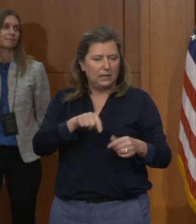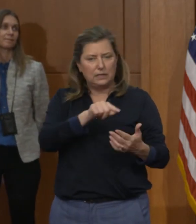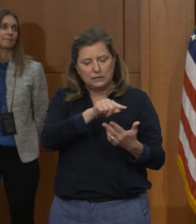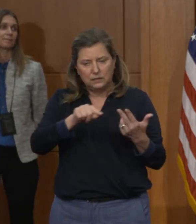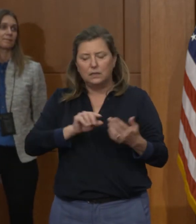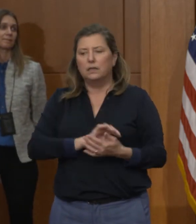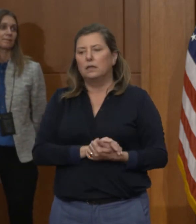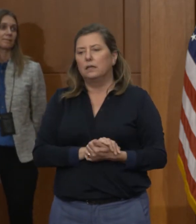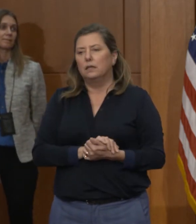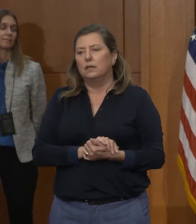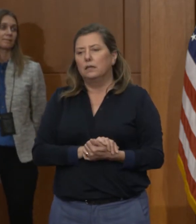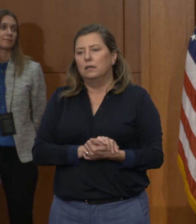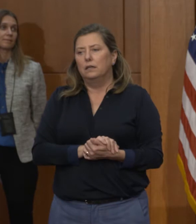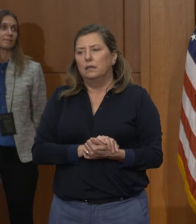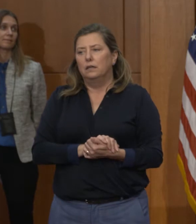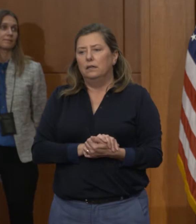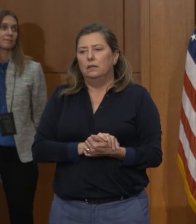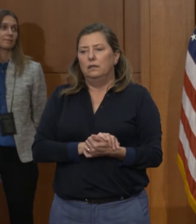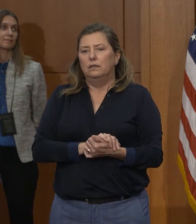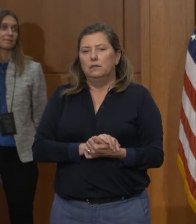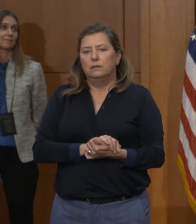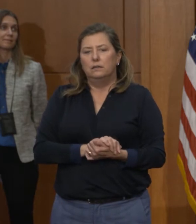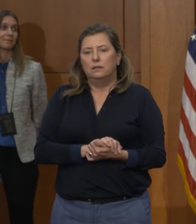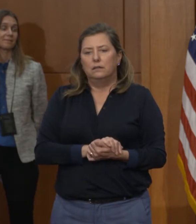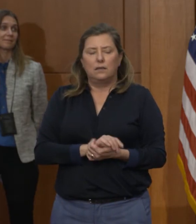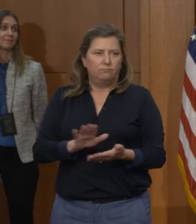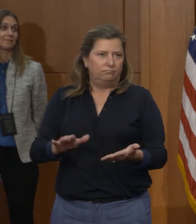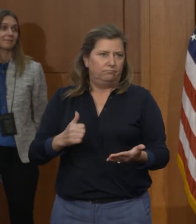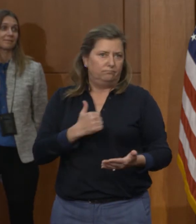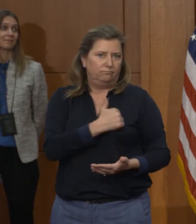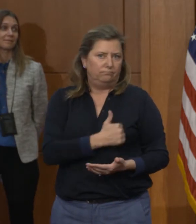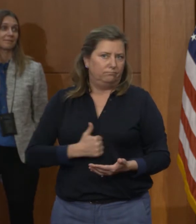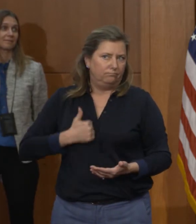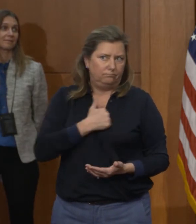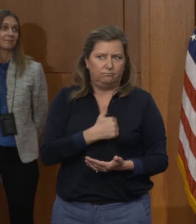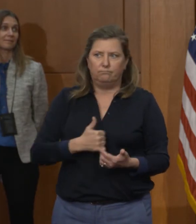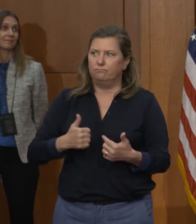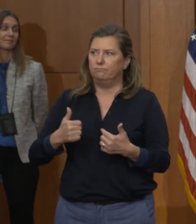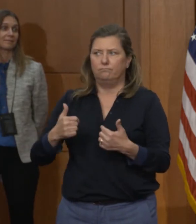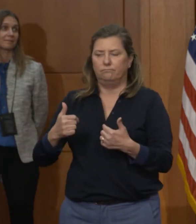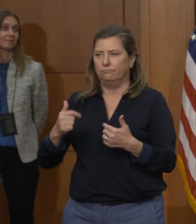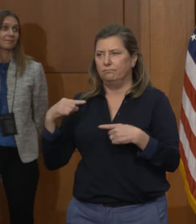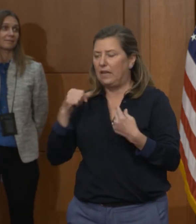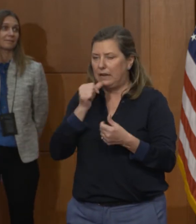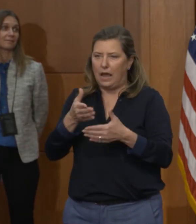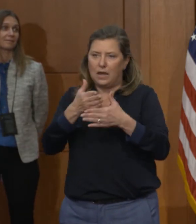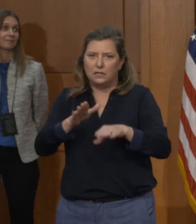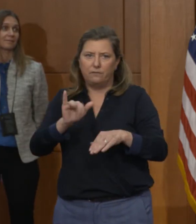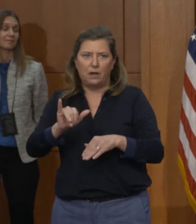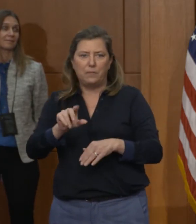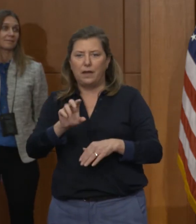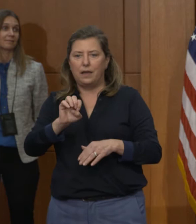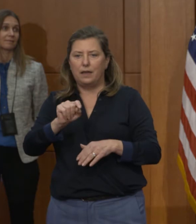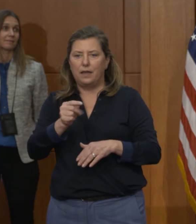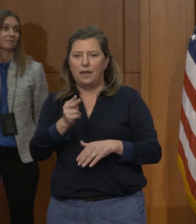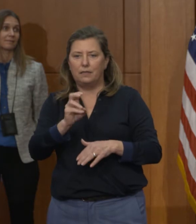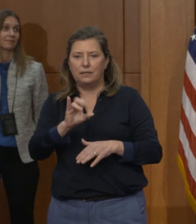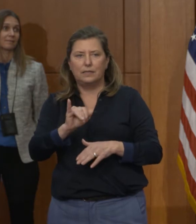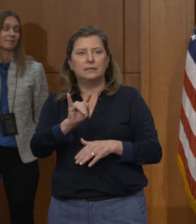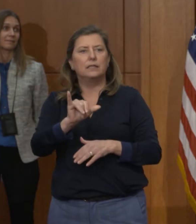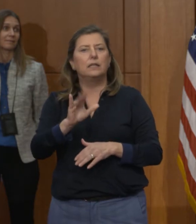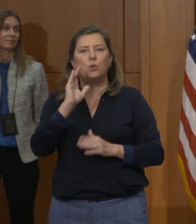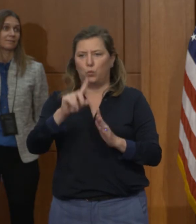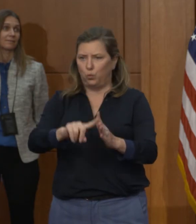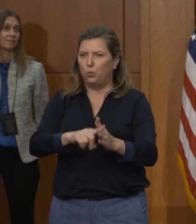and I have to apologize for the fact that I hadn't been breaking it down by ethnicity. We'll start doing